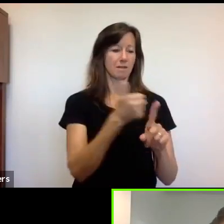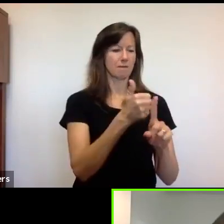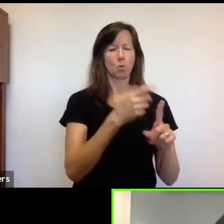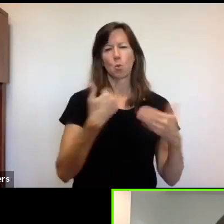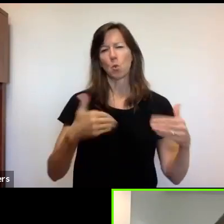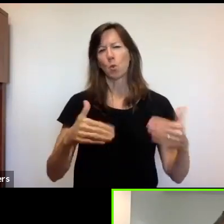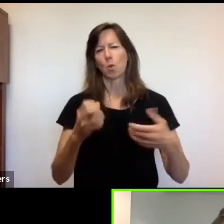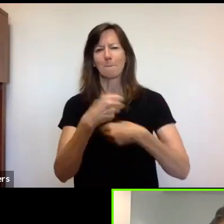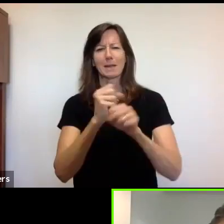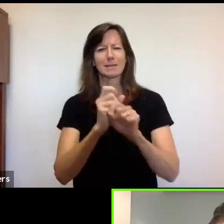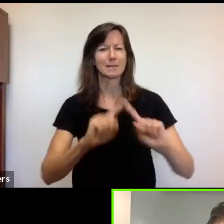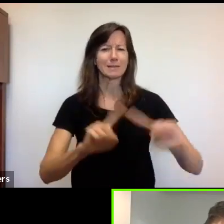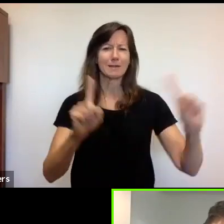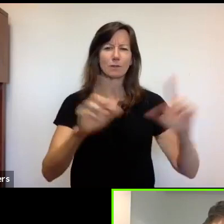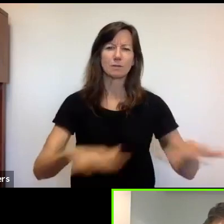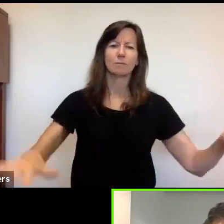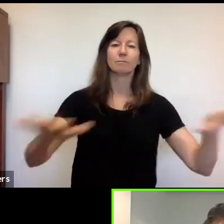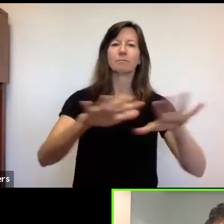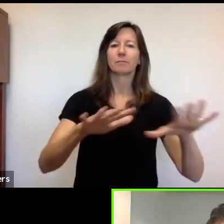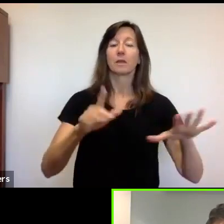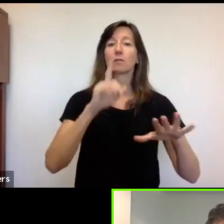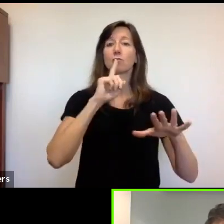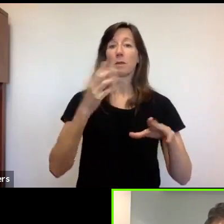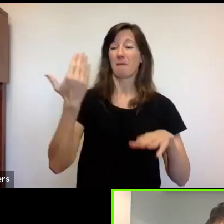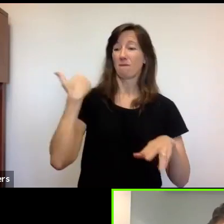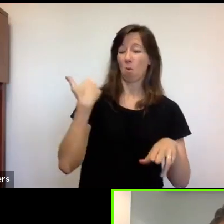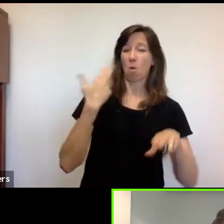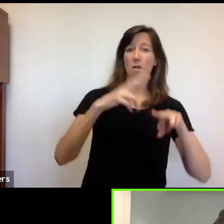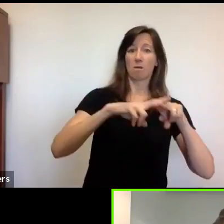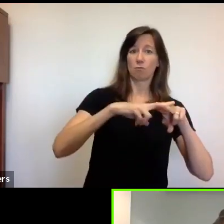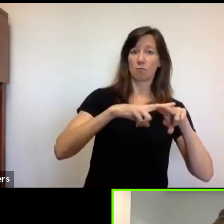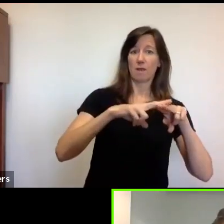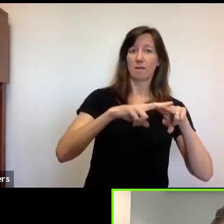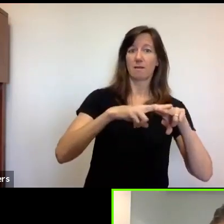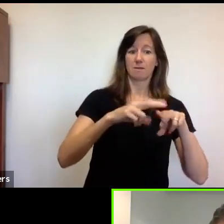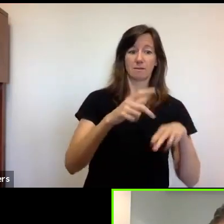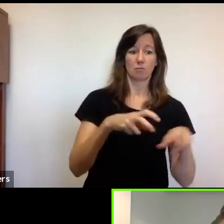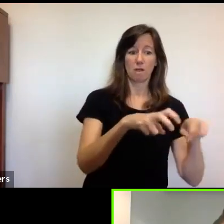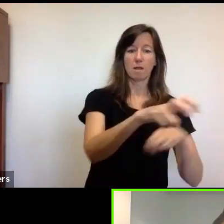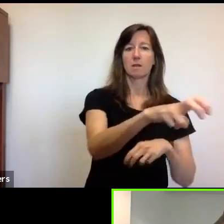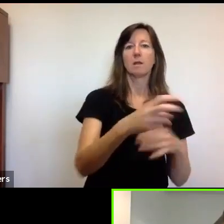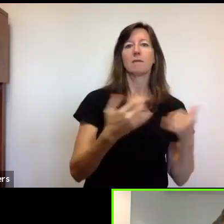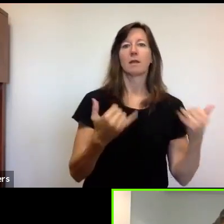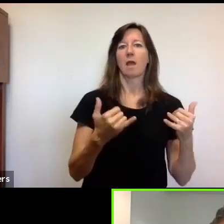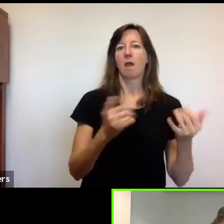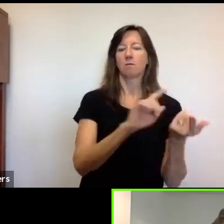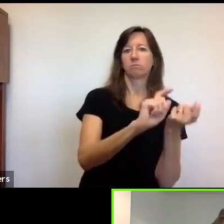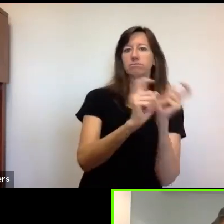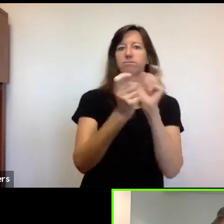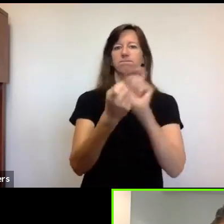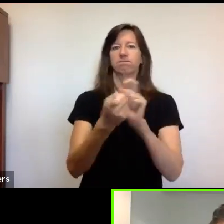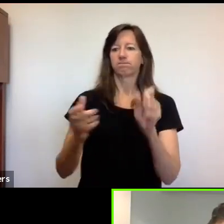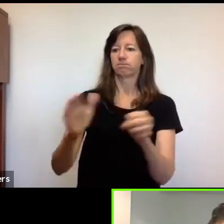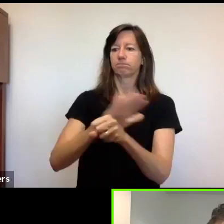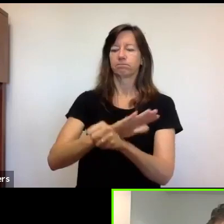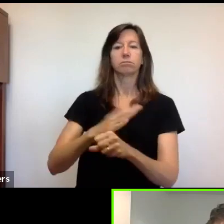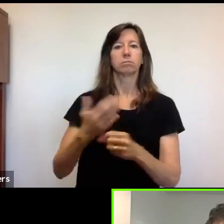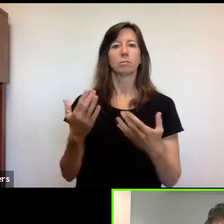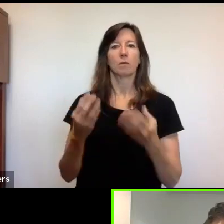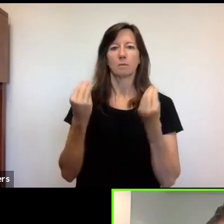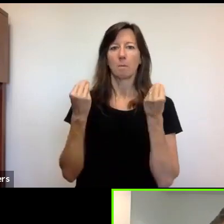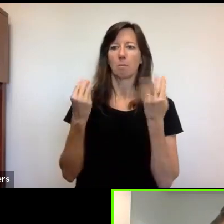rail trail, or conversion of a rail bed into a fully accessible, multiple use